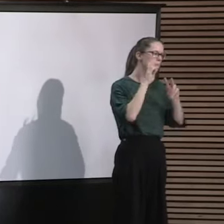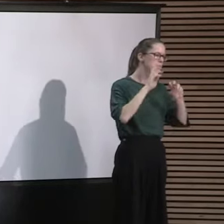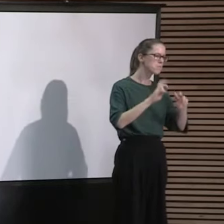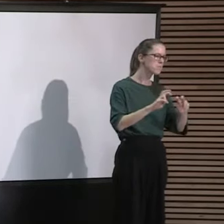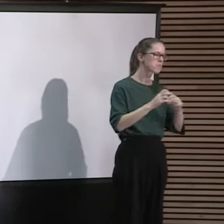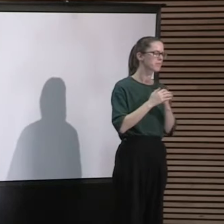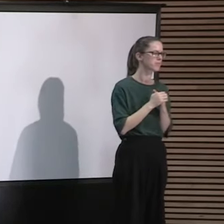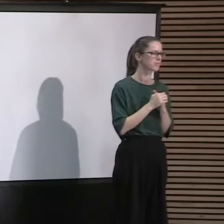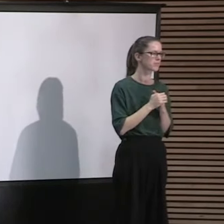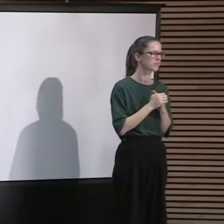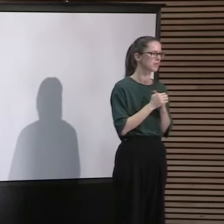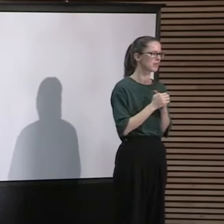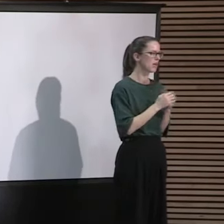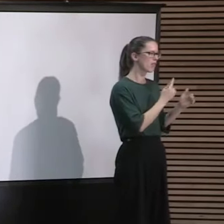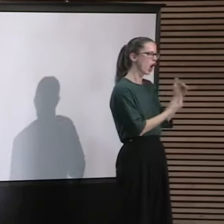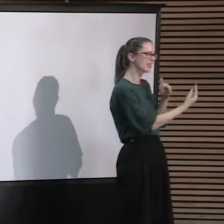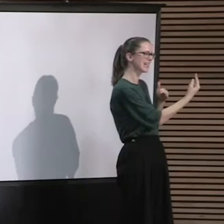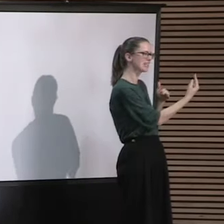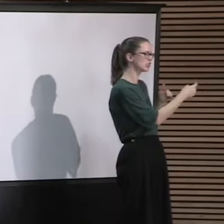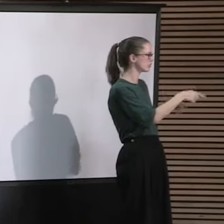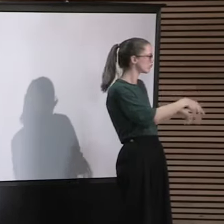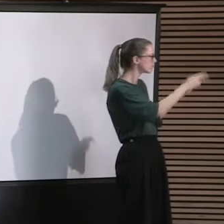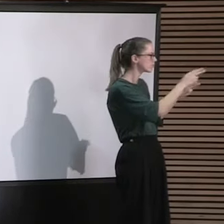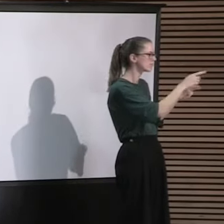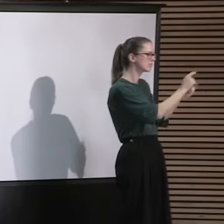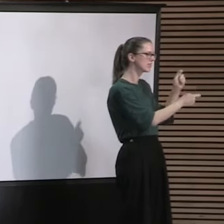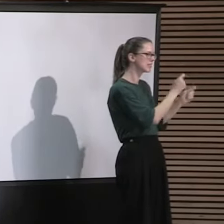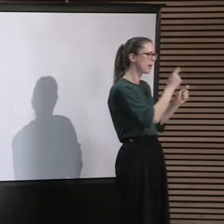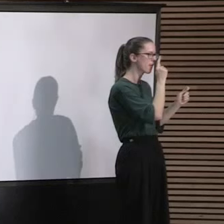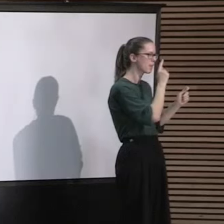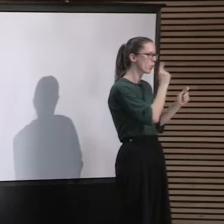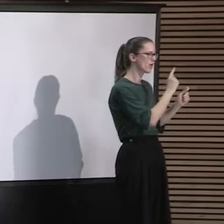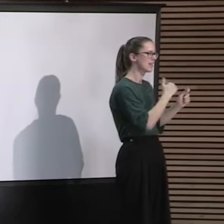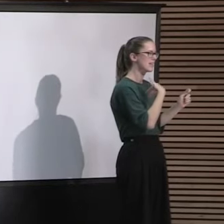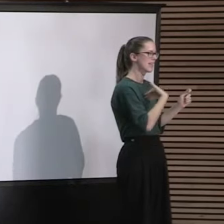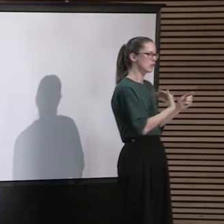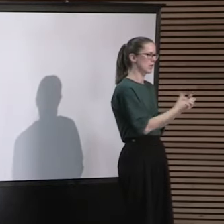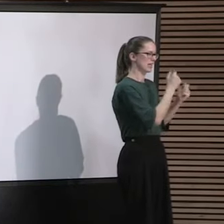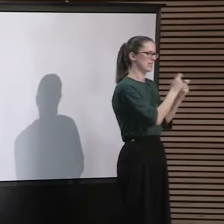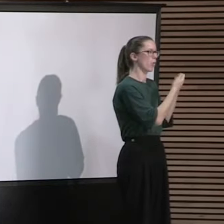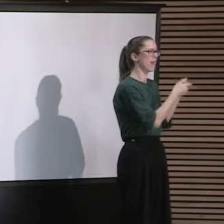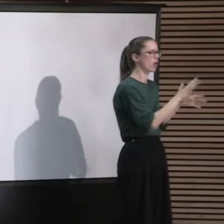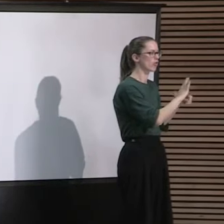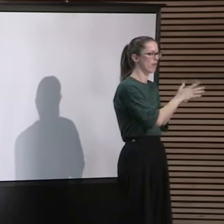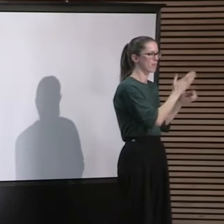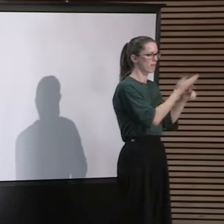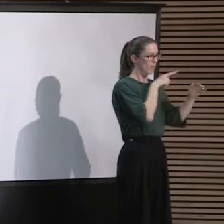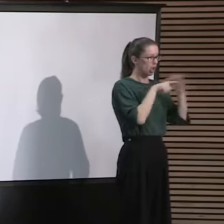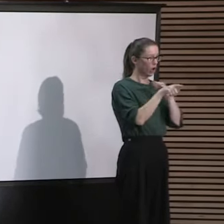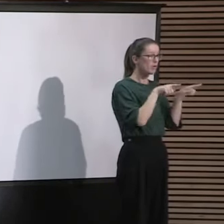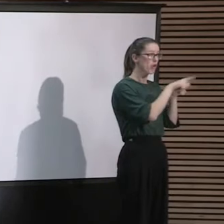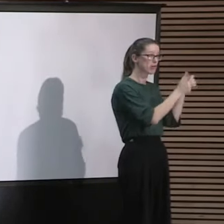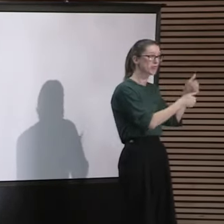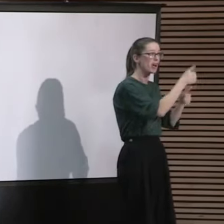The managed isolation tests, particularly those ones that are where people have to return a negative test before they go, we try to prioritise those. Of course,